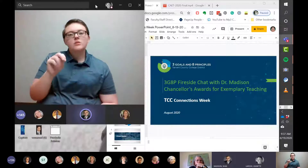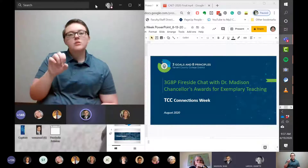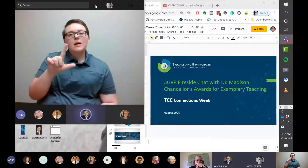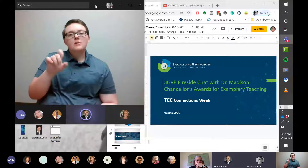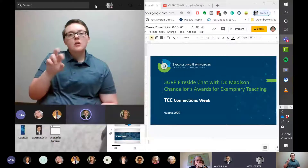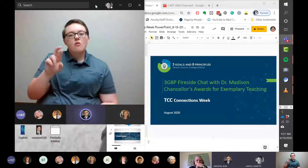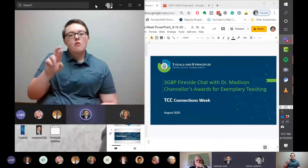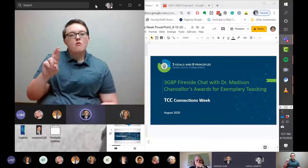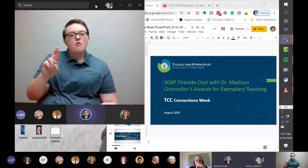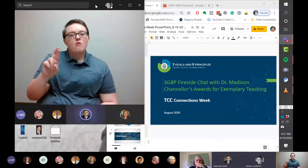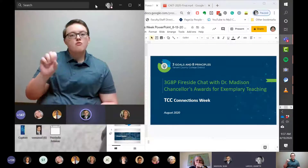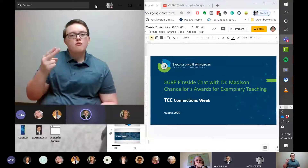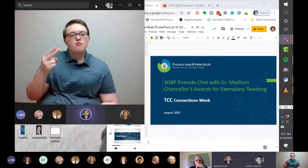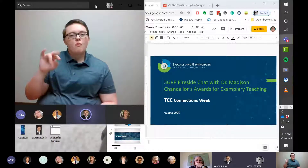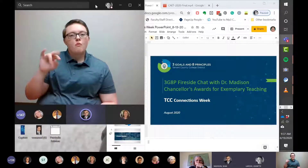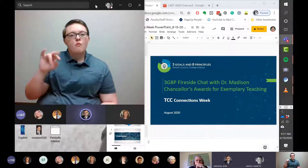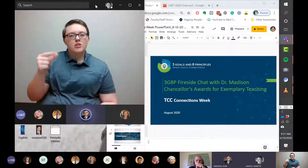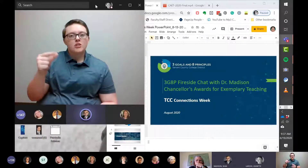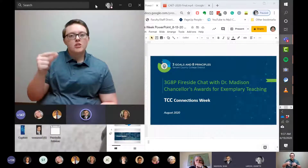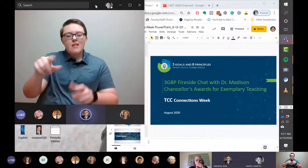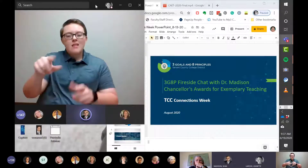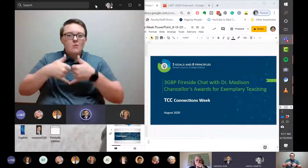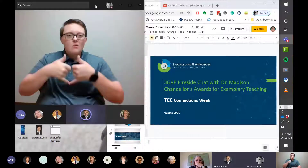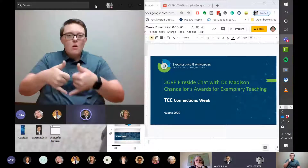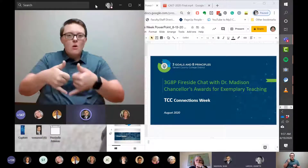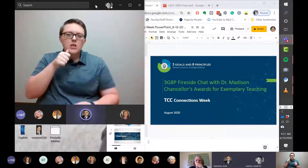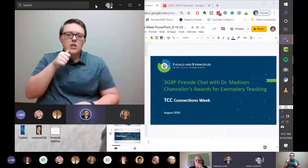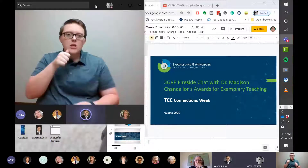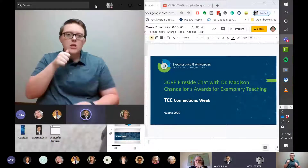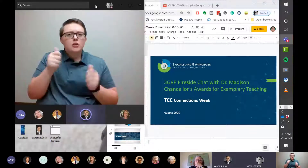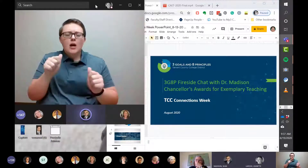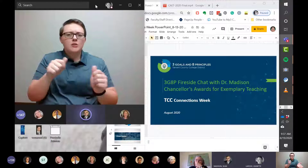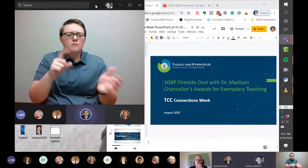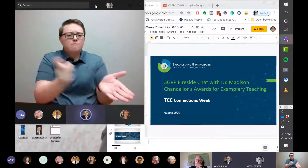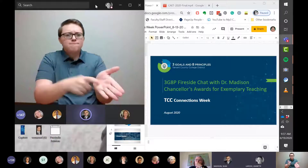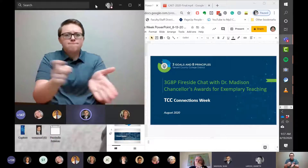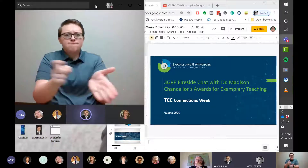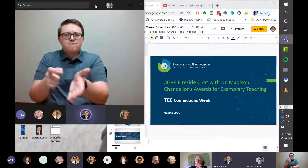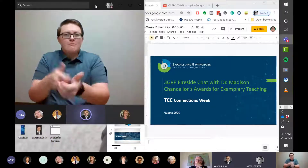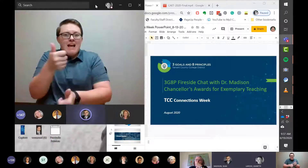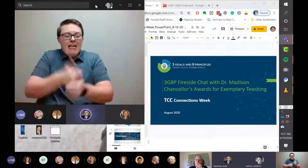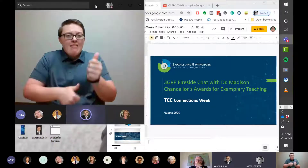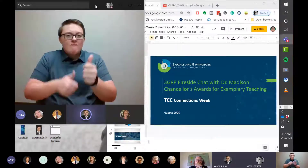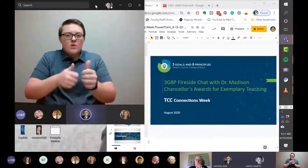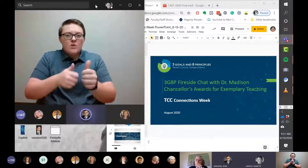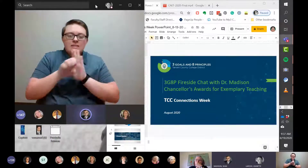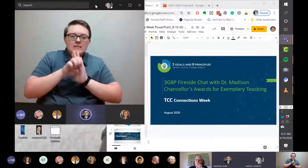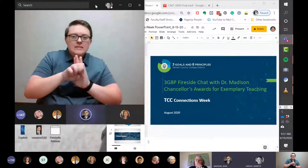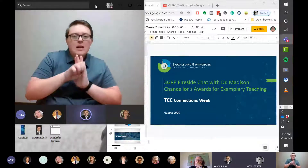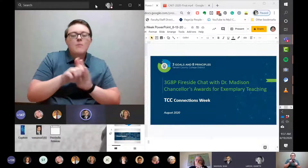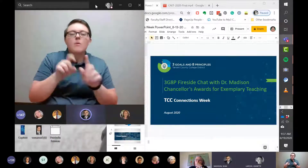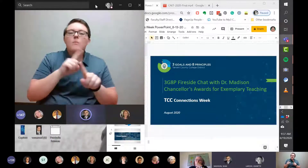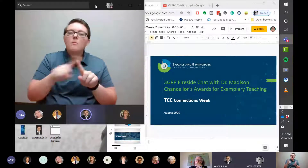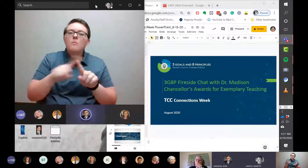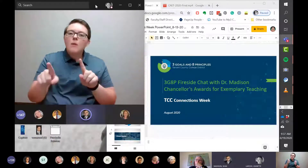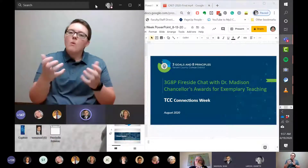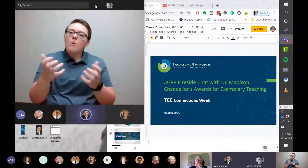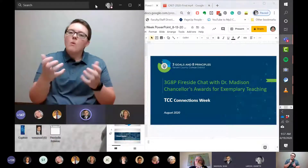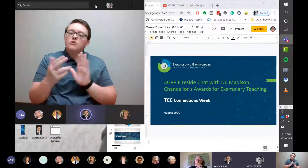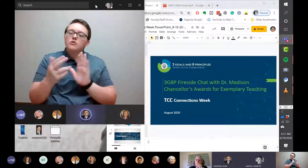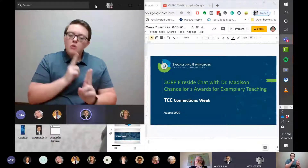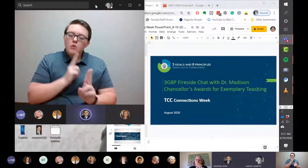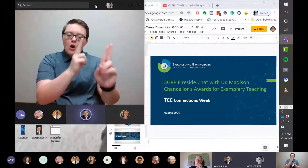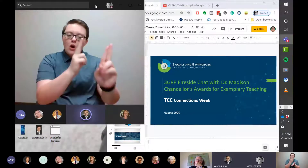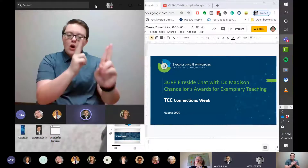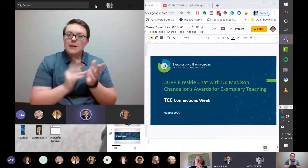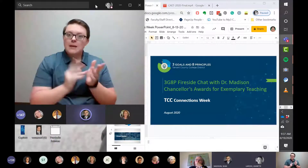to accomplish the impossible by rewarding every example of excellence. It is designed to honor some who consistently